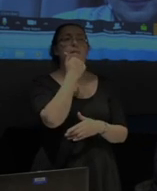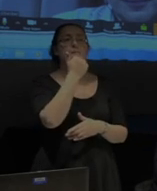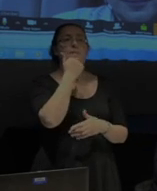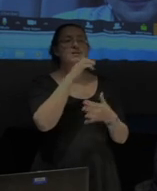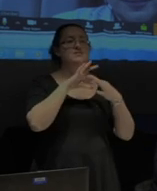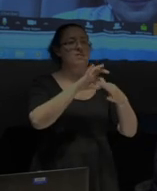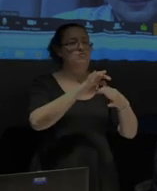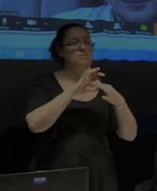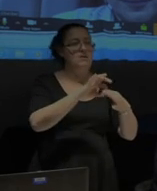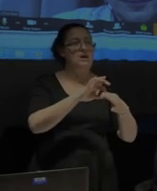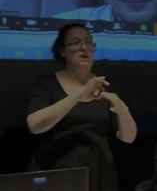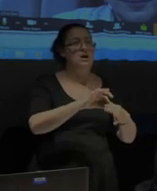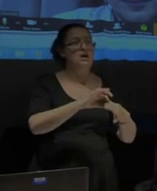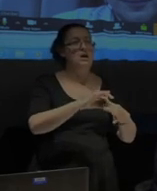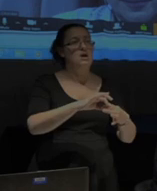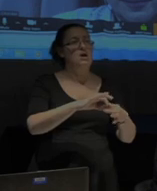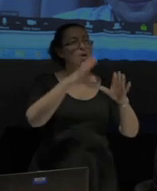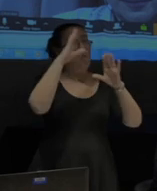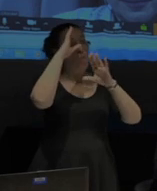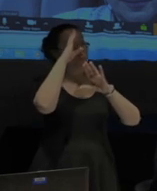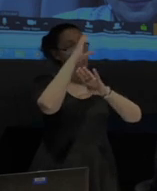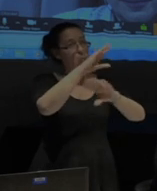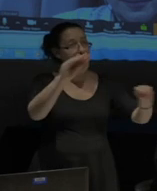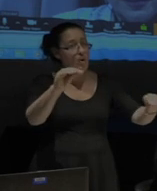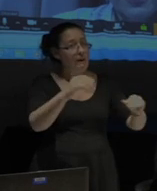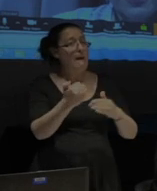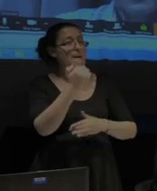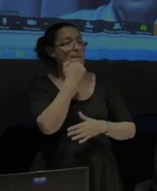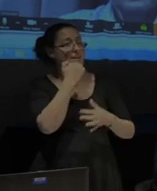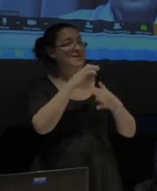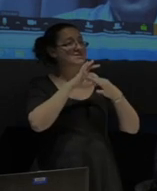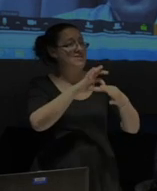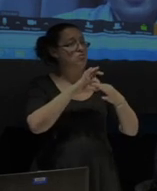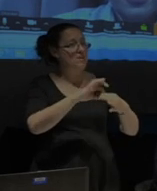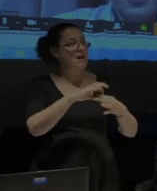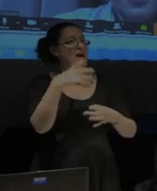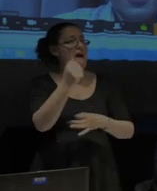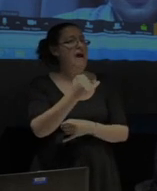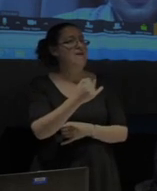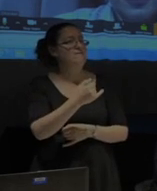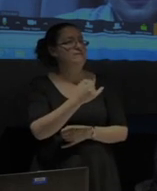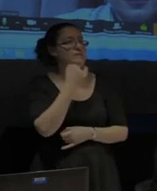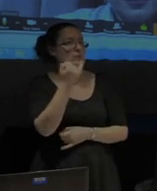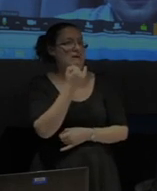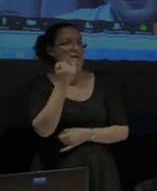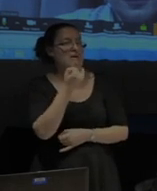this one's got some language that may cause some people a little bit distressed. So come back prepared, you know.